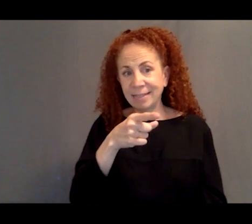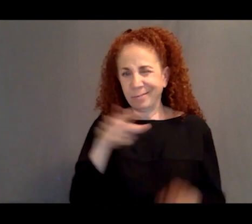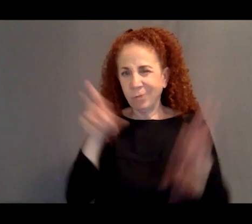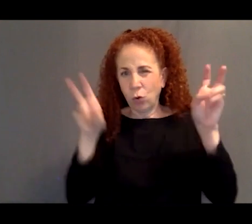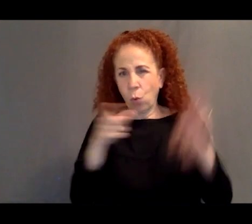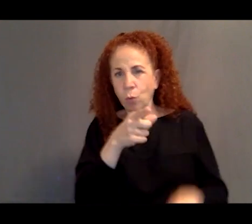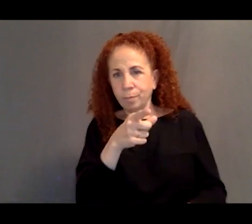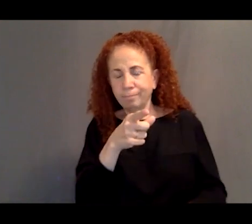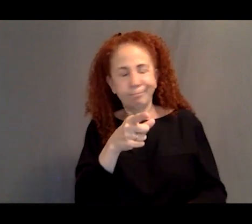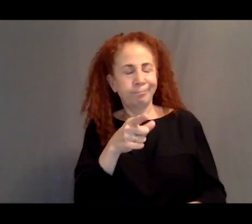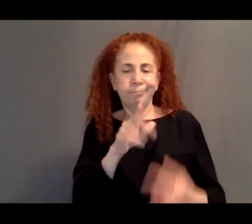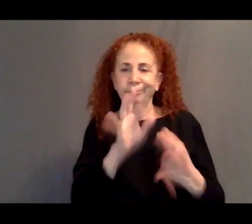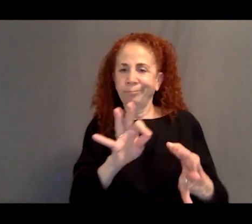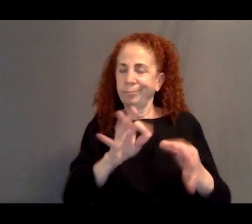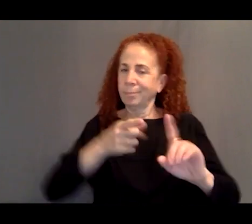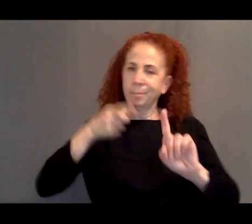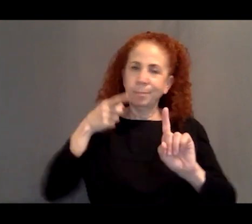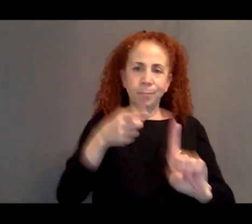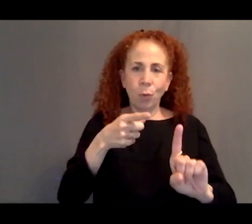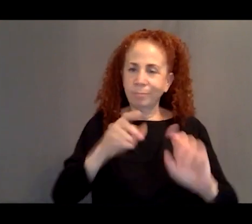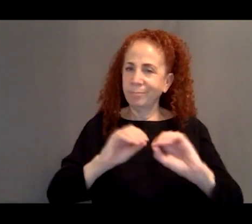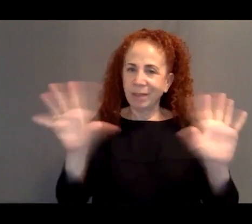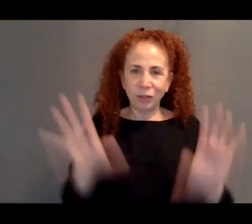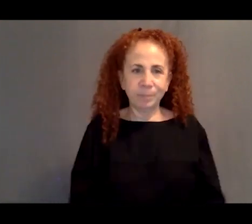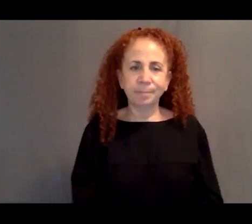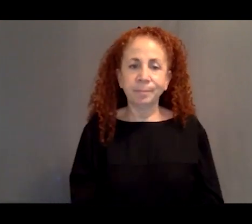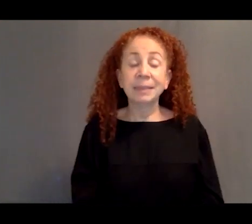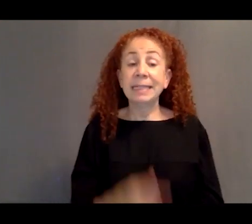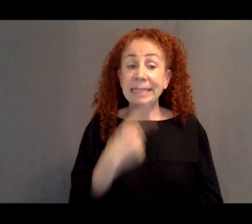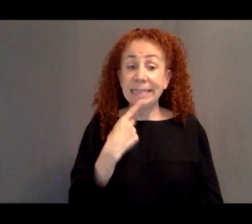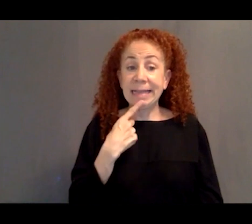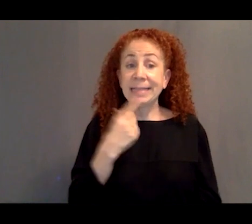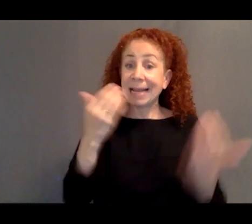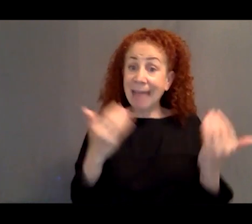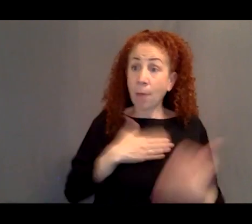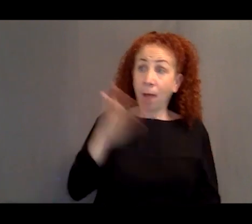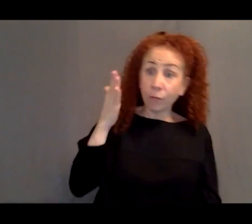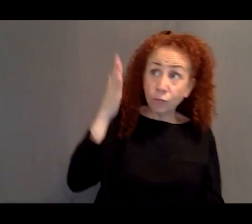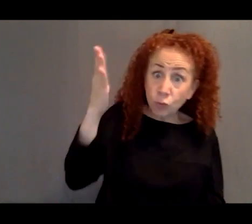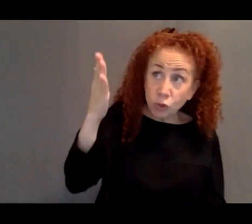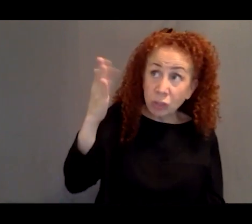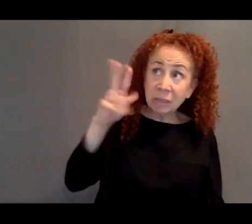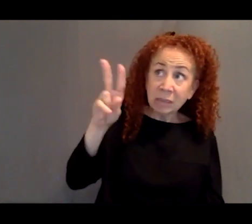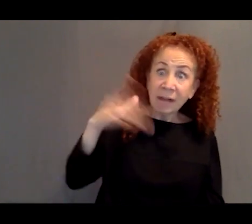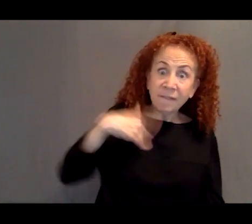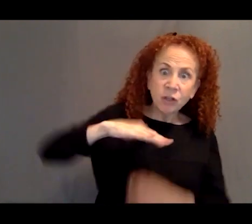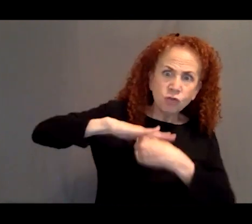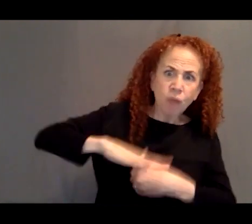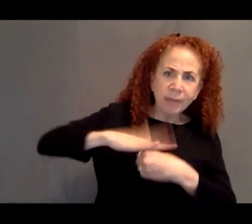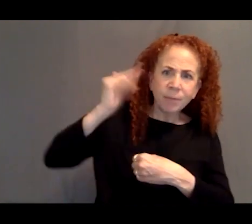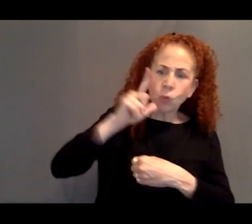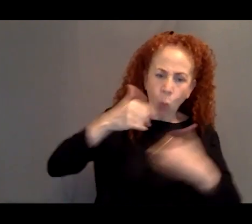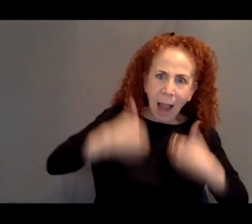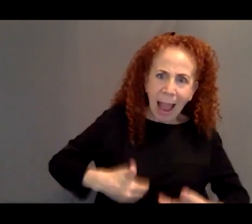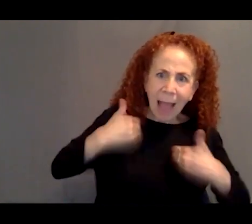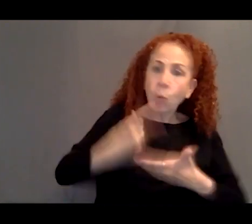really, I think really puts this in clear terms. She says that now my future is stressing me out because of who I am and what I